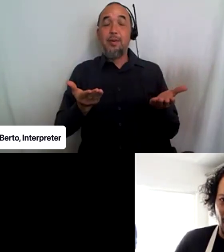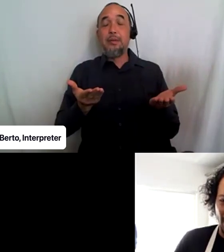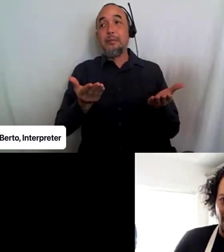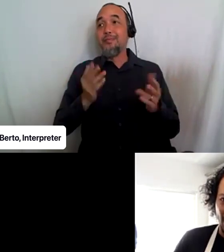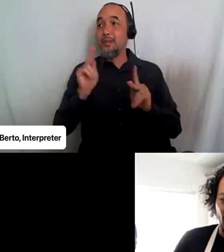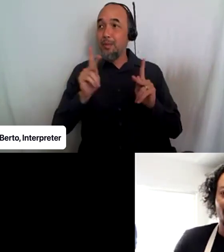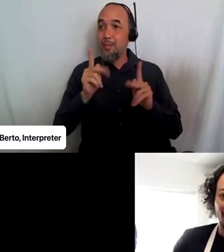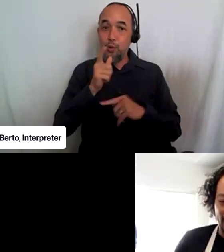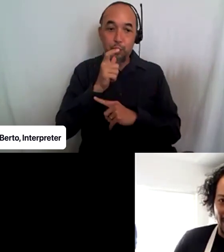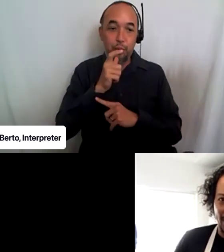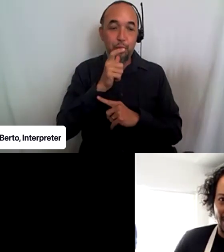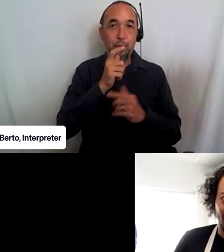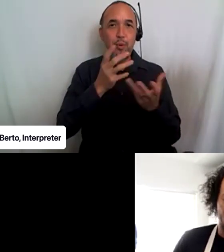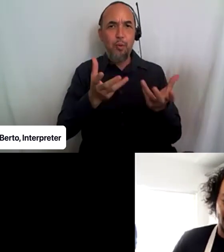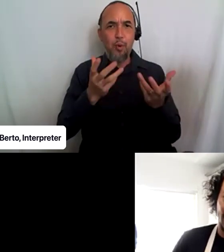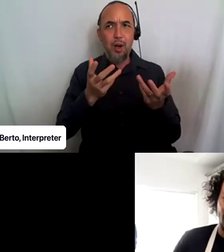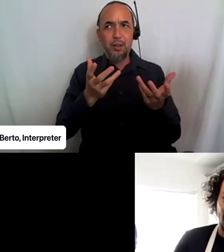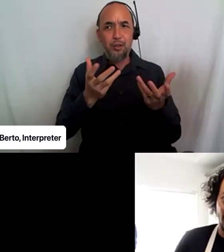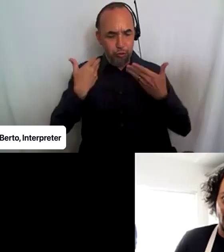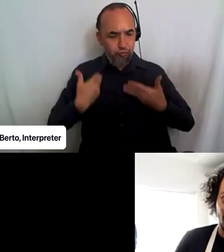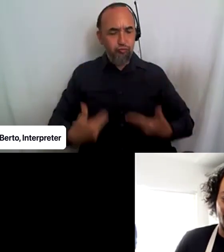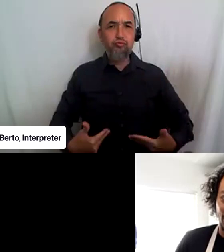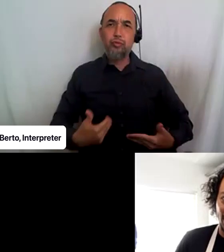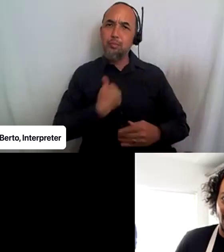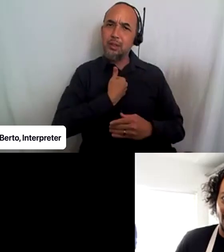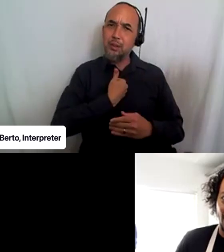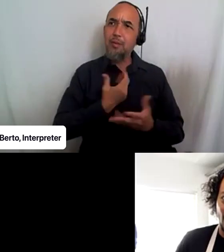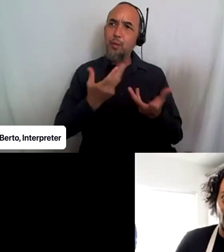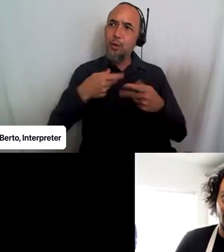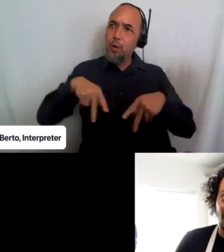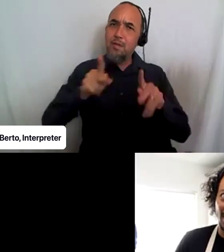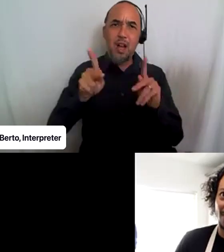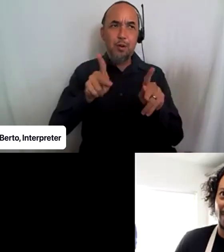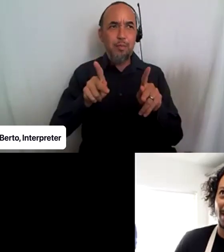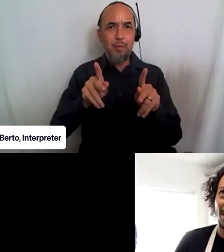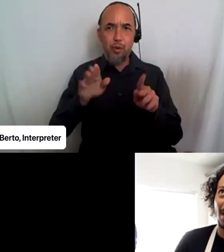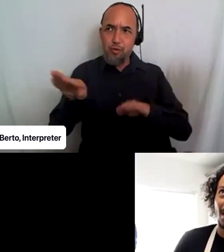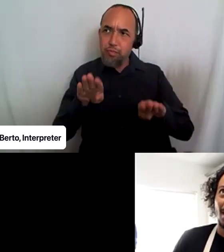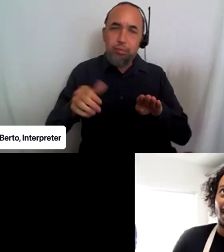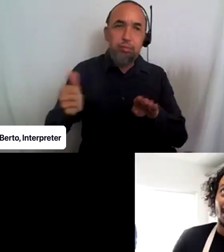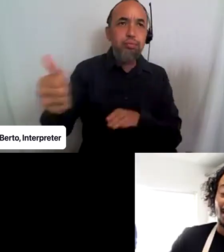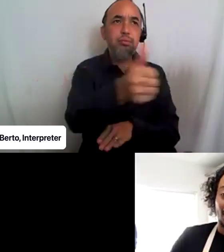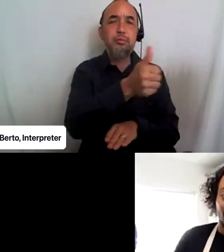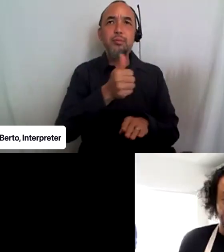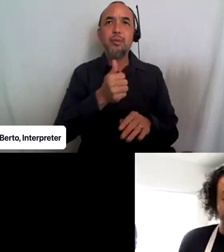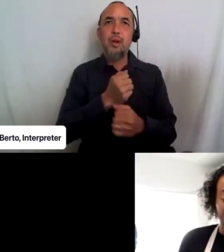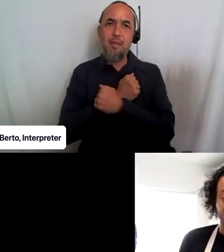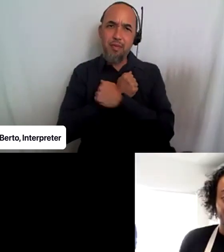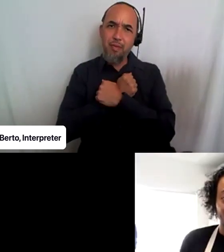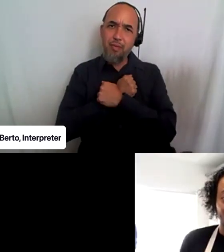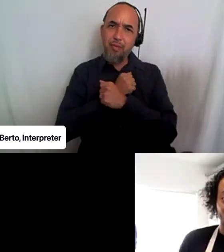who want to be themselves and let others be themselves, who want to spread love, who believe in